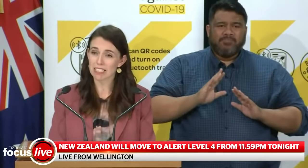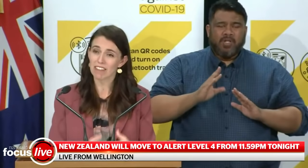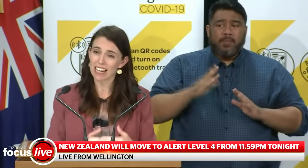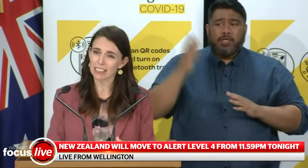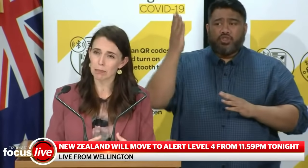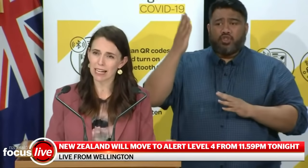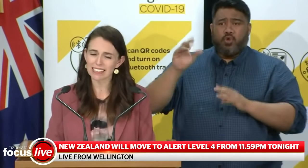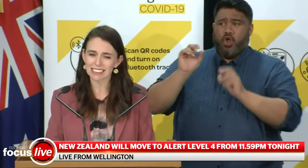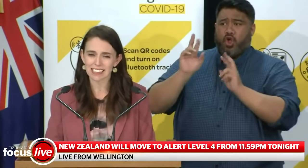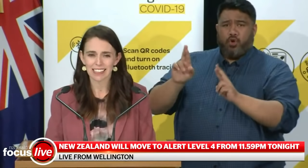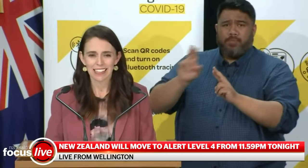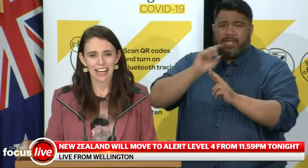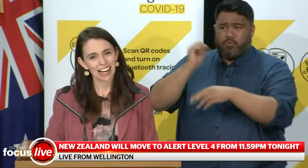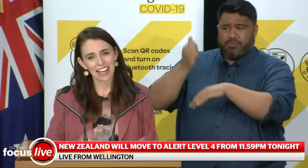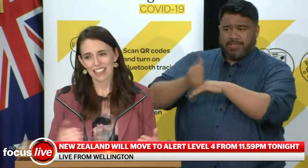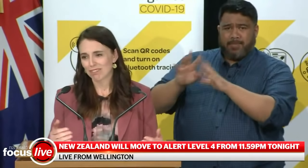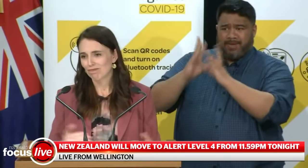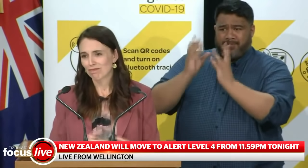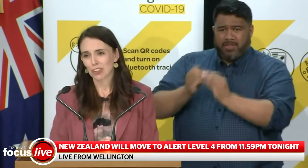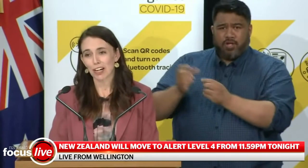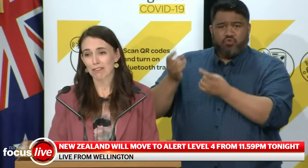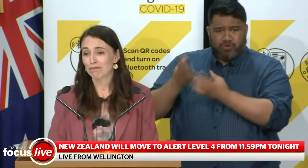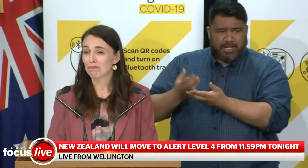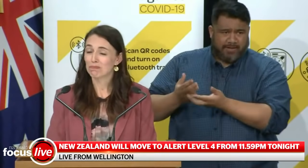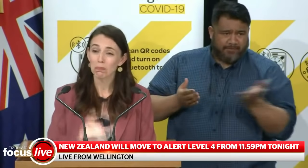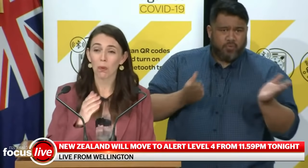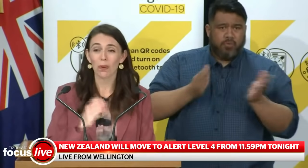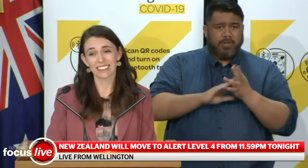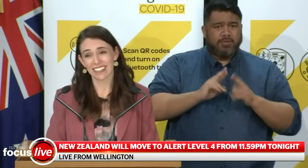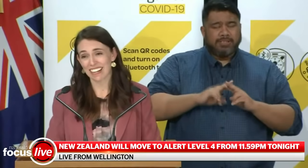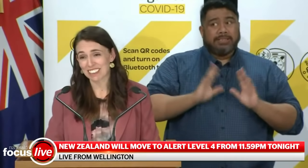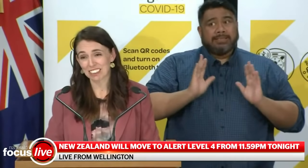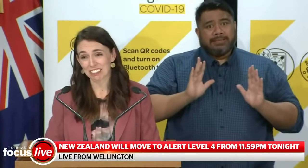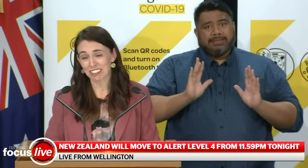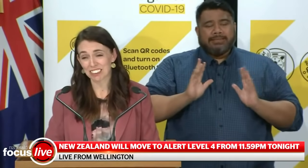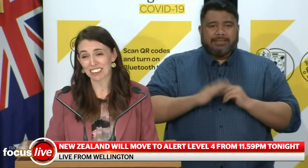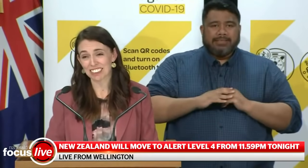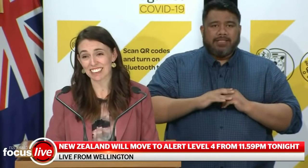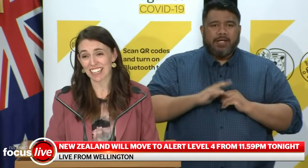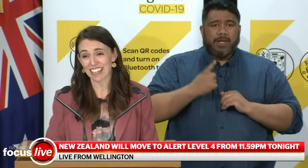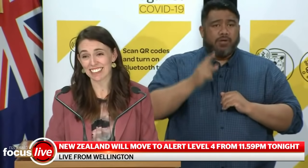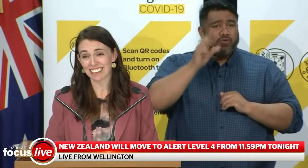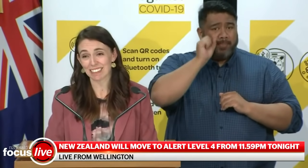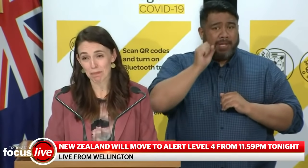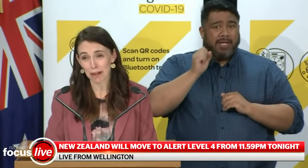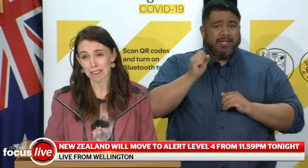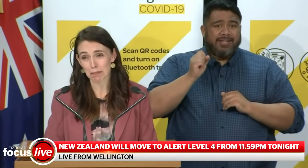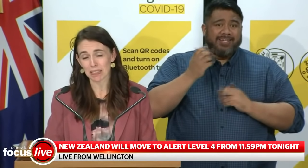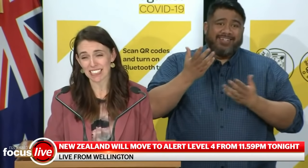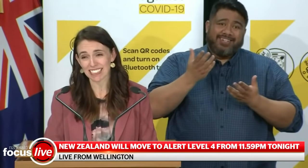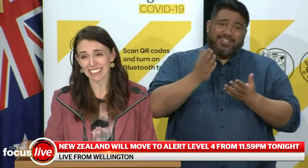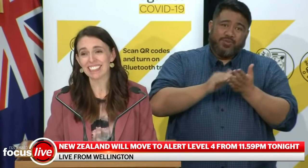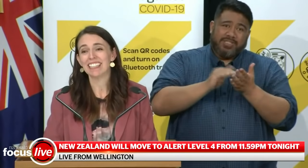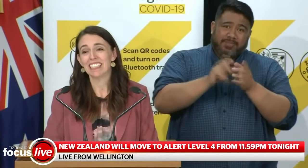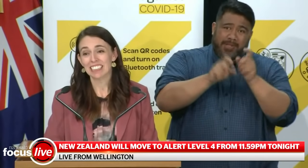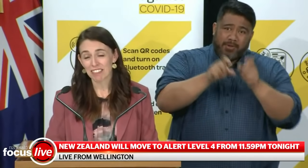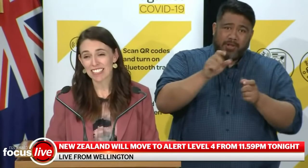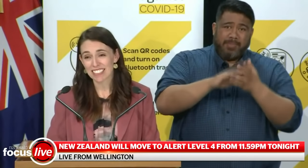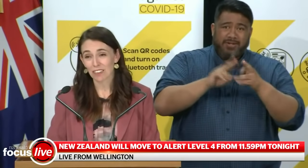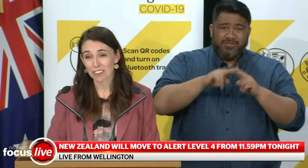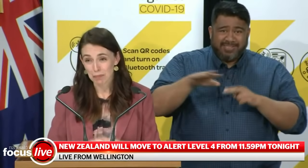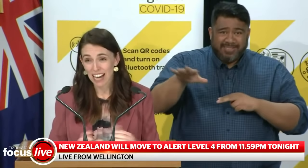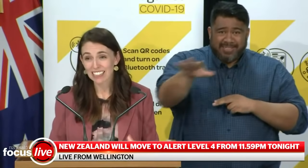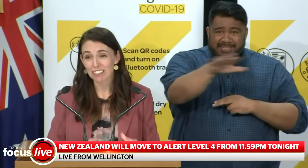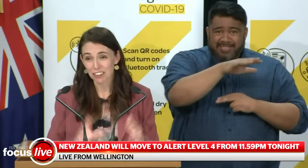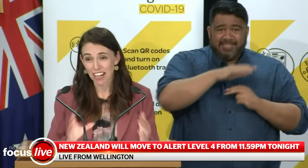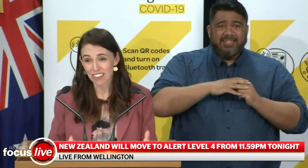the systems they've had in the past. And look, I point to New Zealanders and parents in particular.